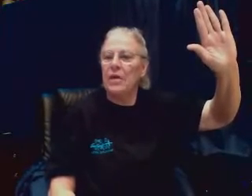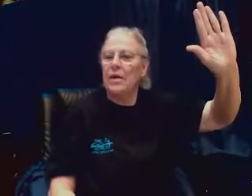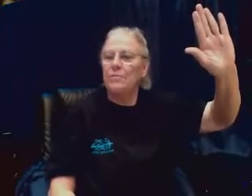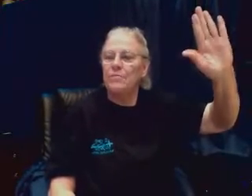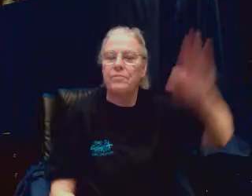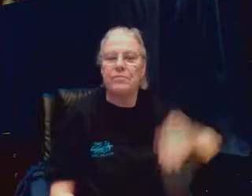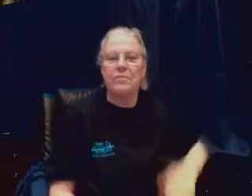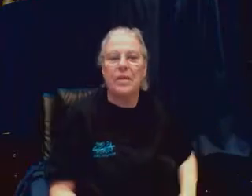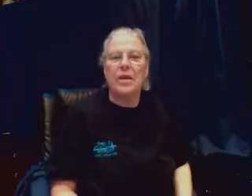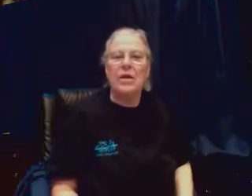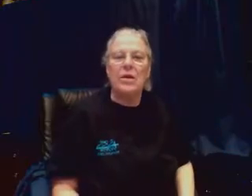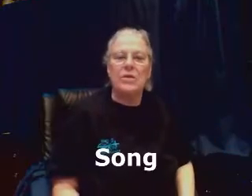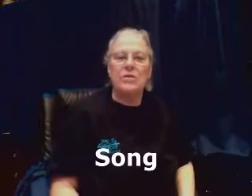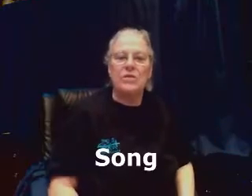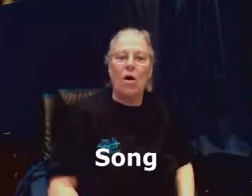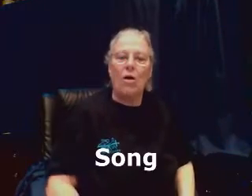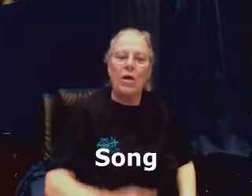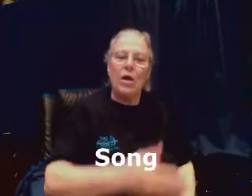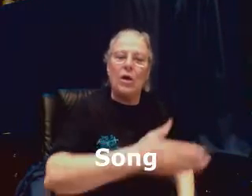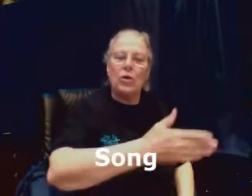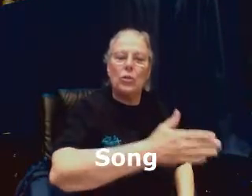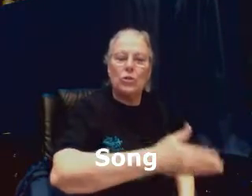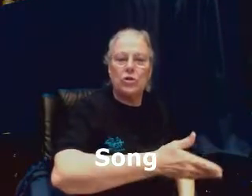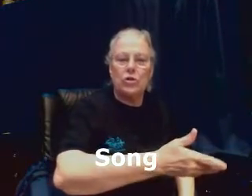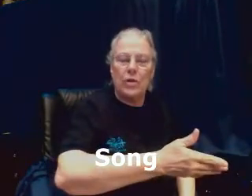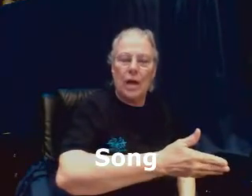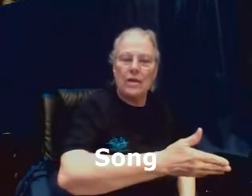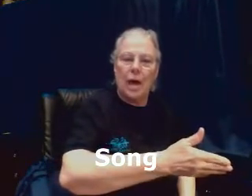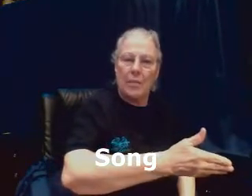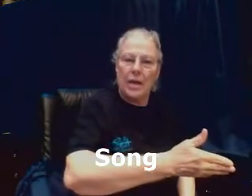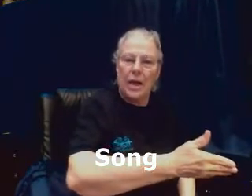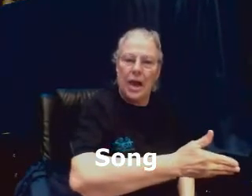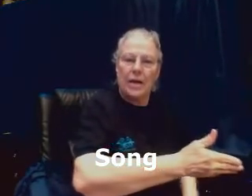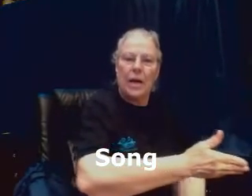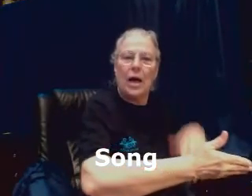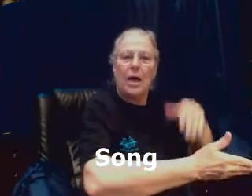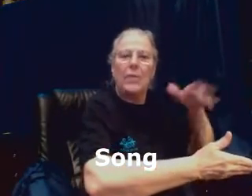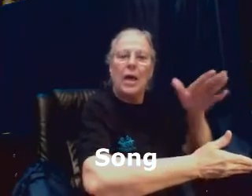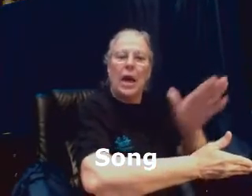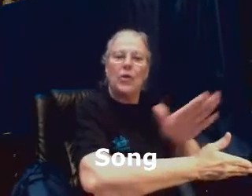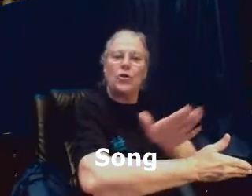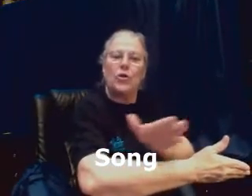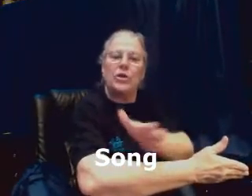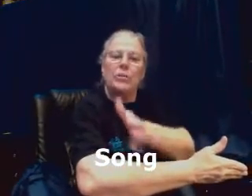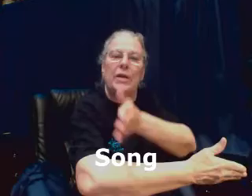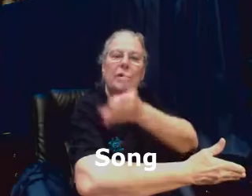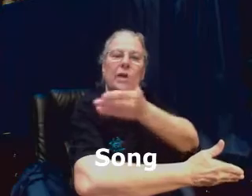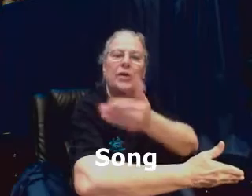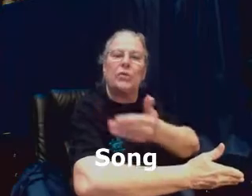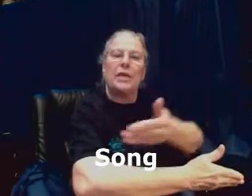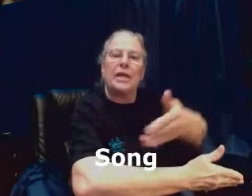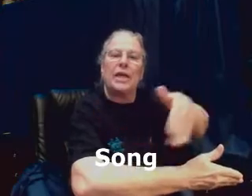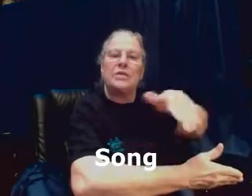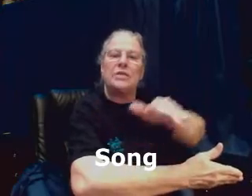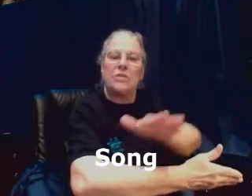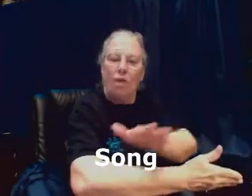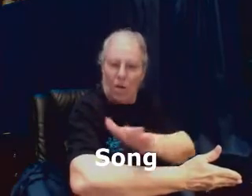thing. Song, you put your non-dominant hand up, and you're going to be like you're leading